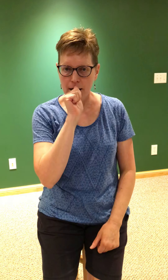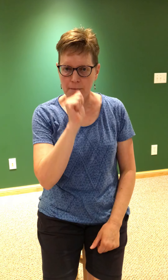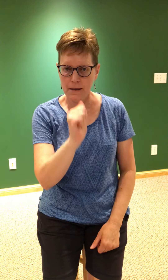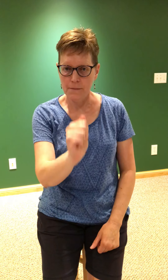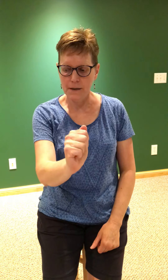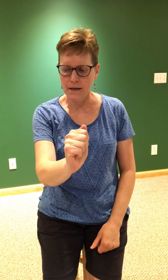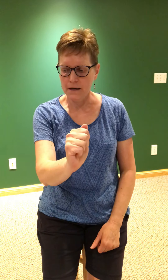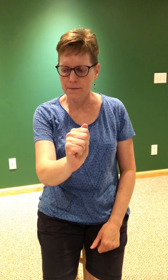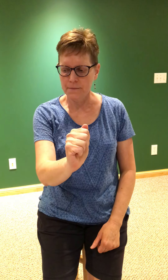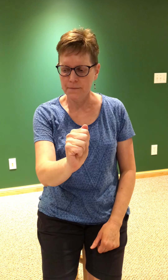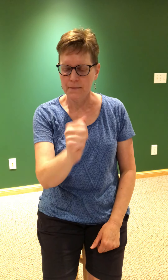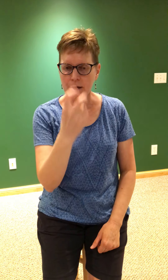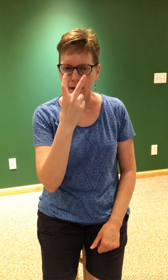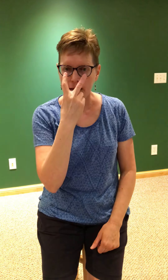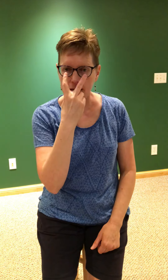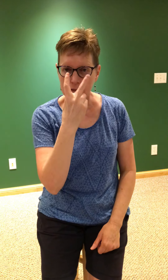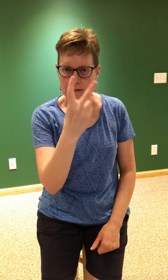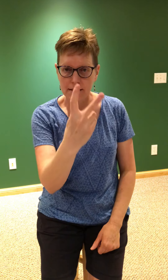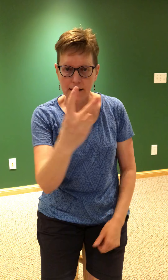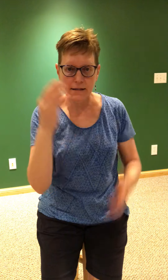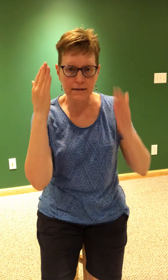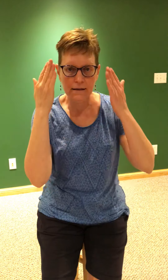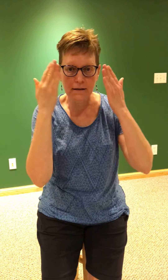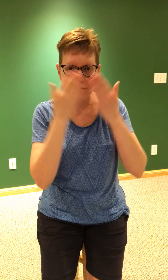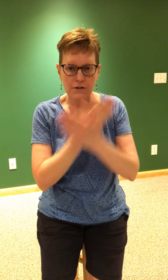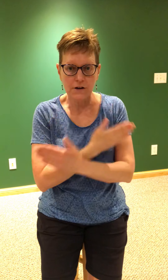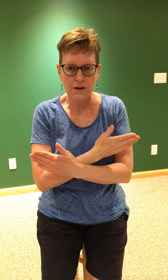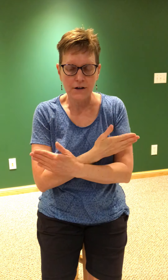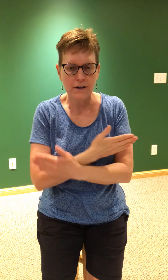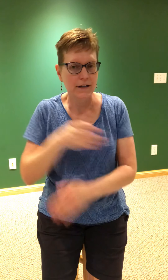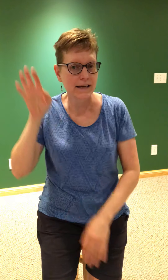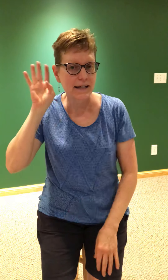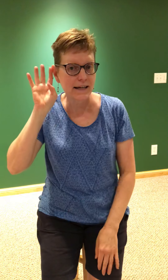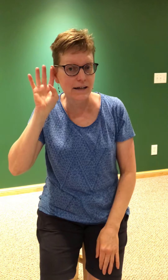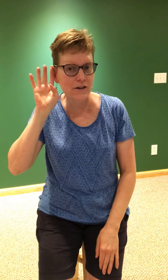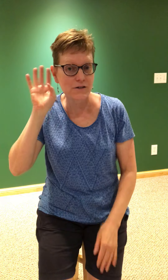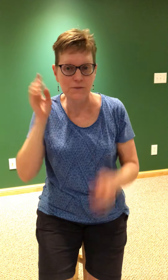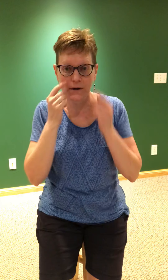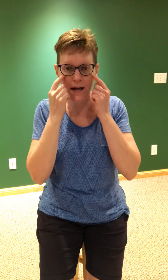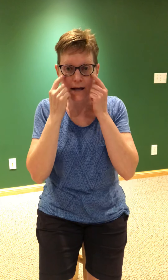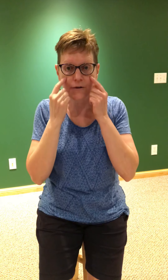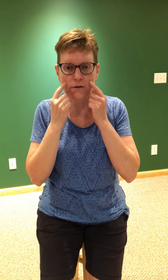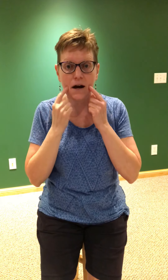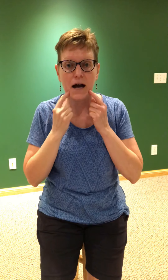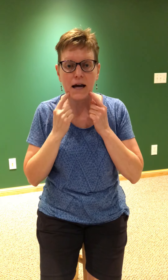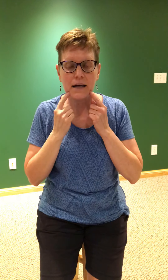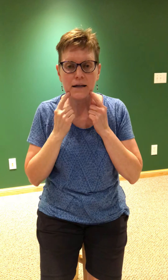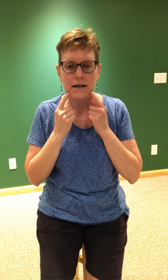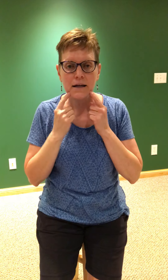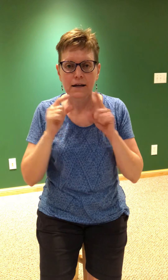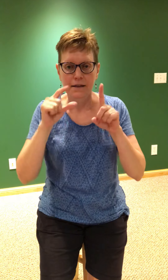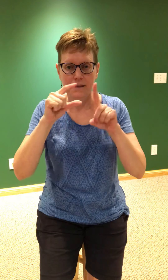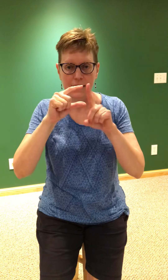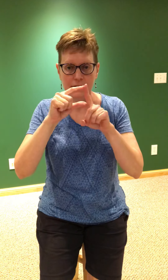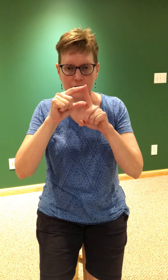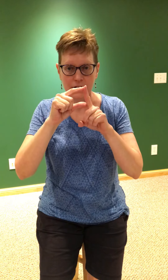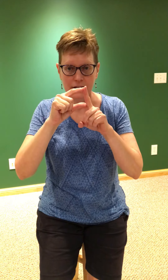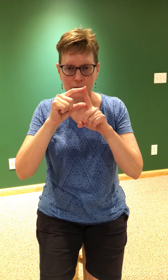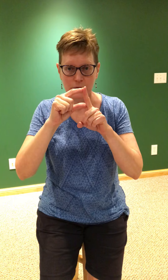may be. He sees in the dark. He hears when I cry. These are his